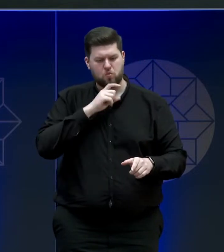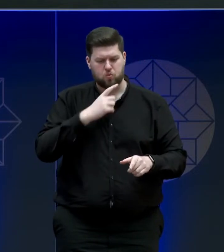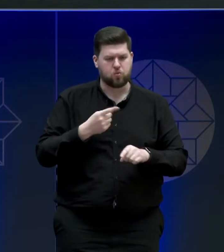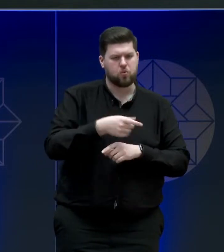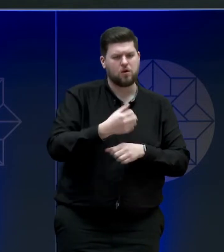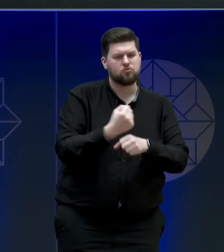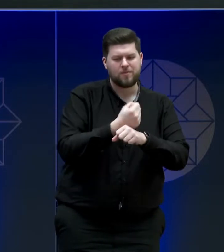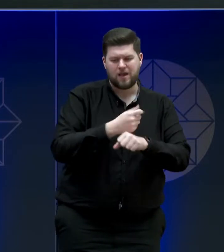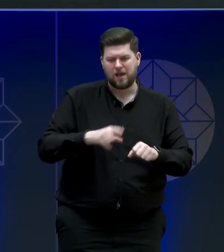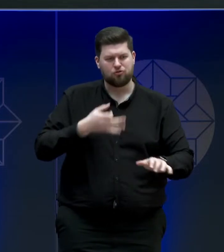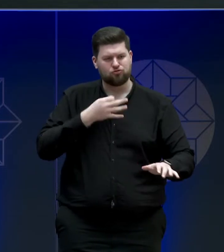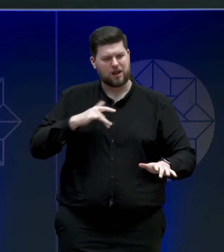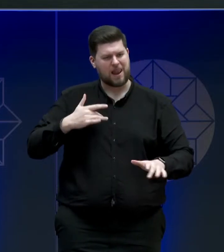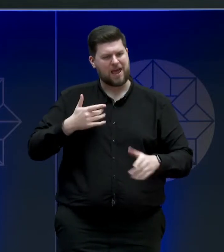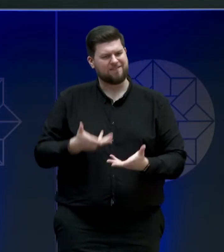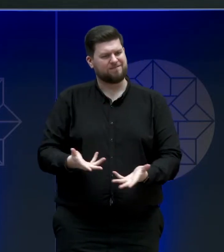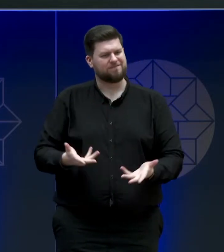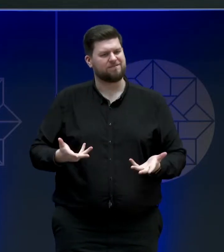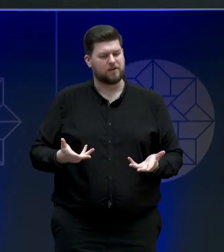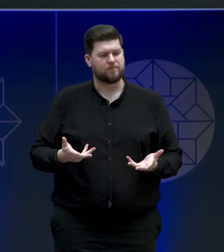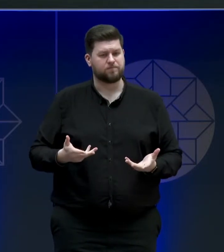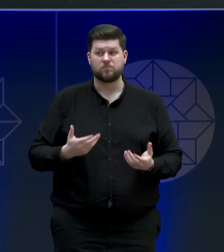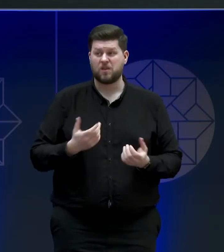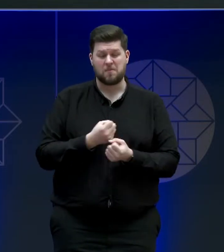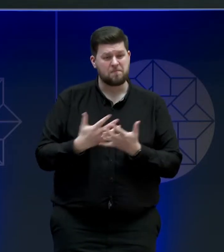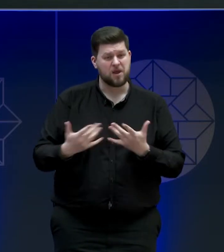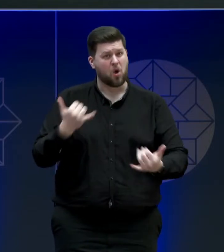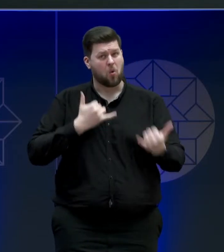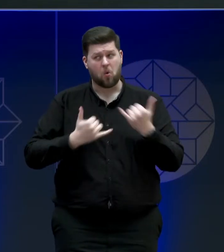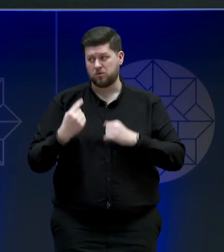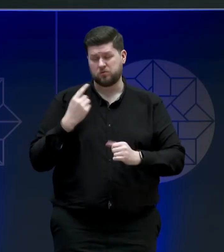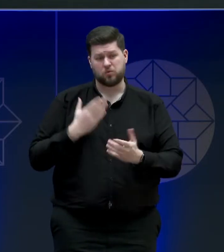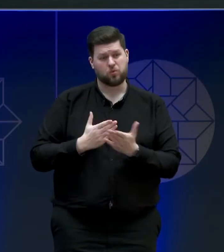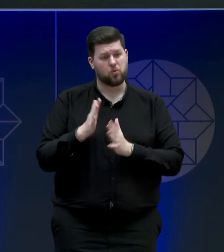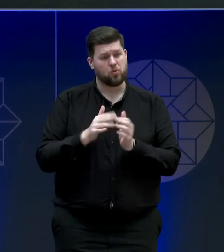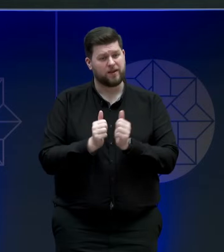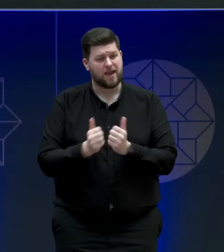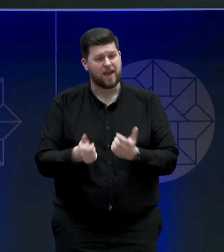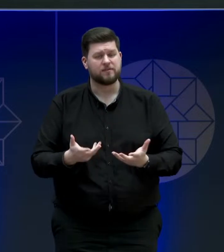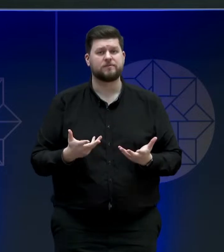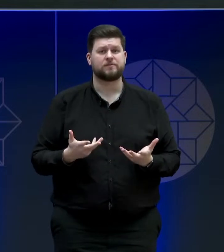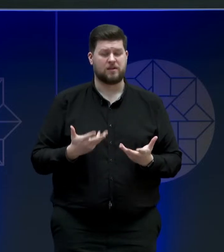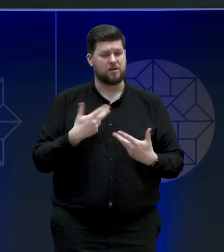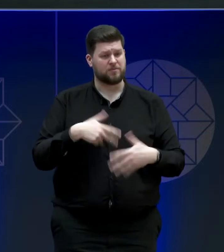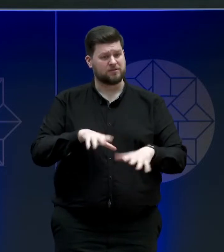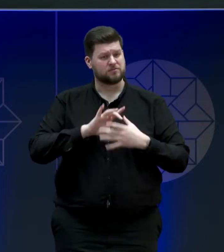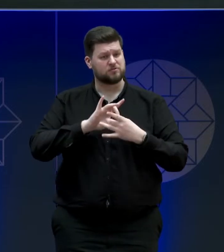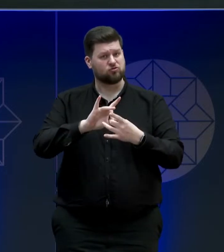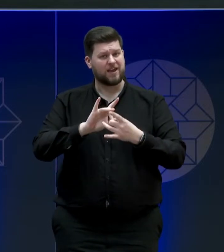had numerous resilience calls over the weekend. I've been engaged with the